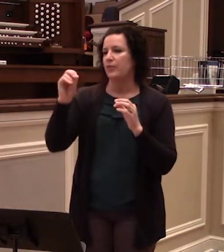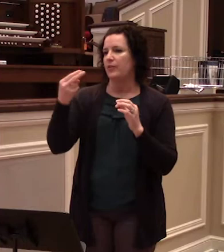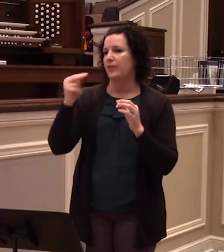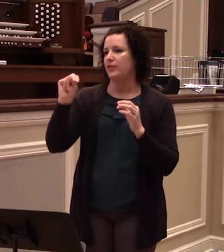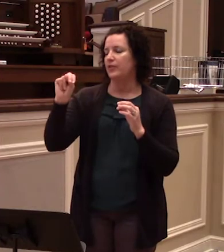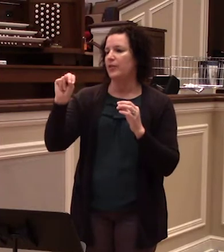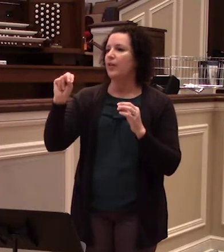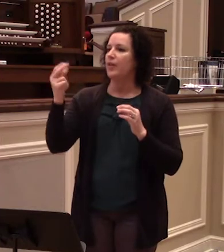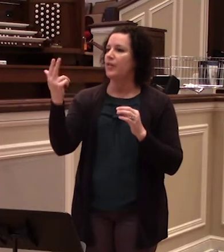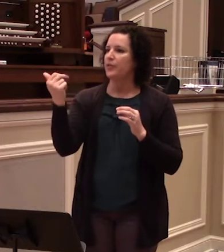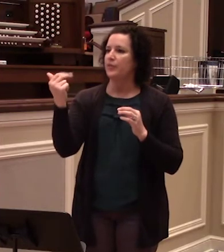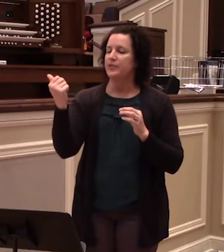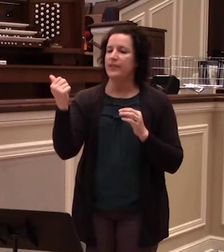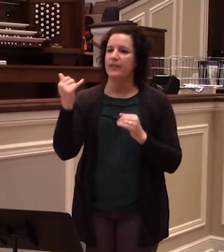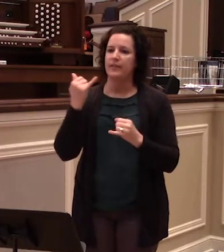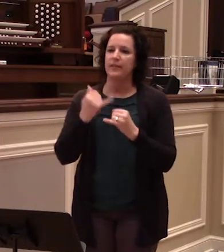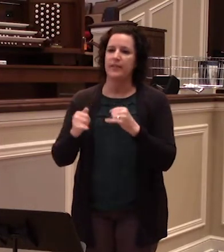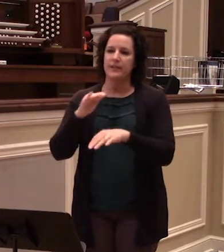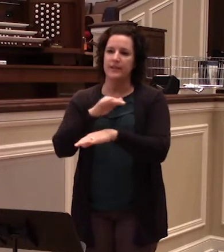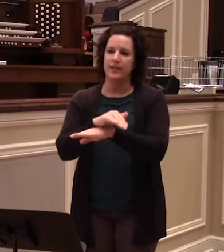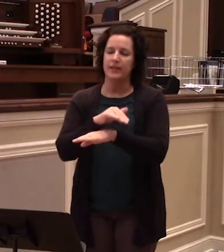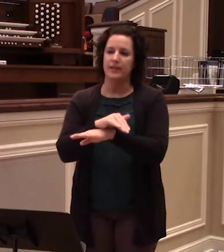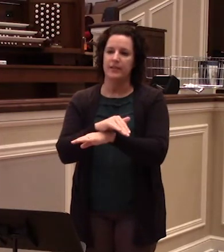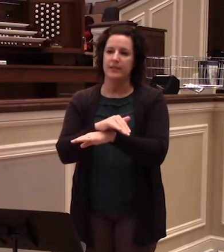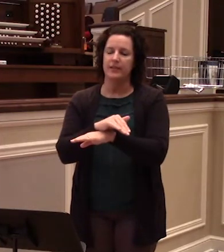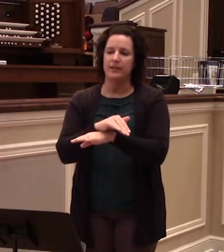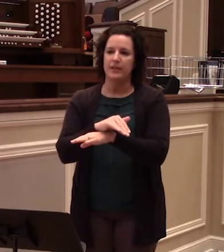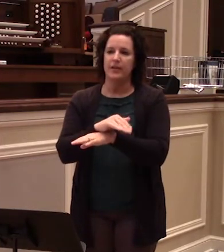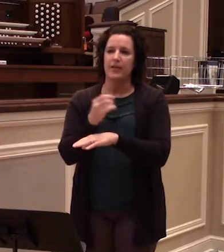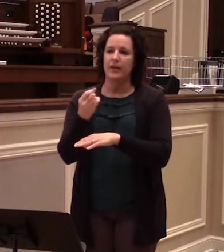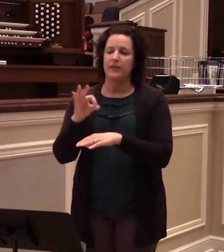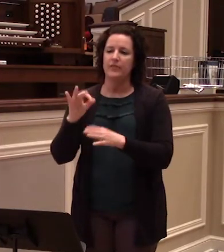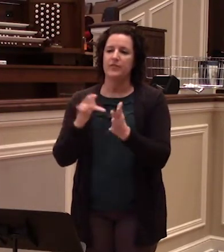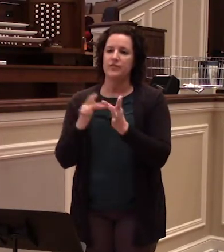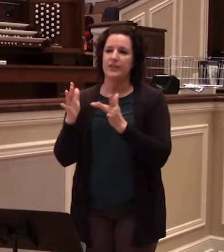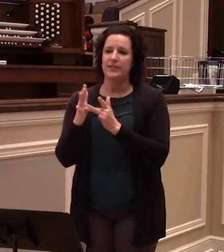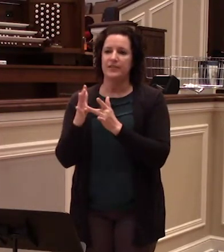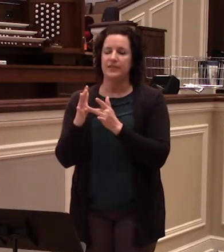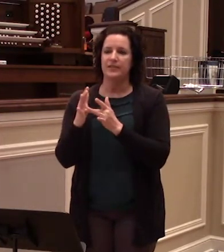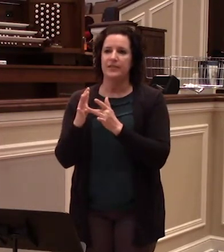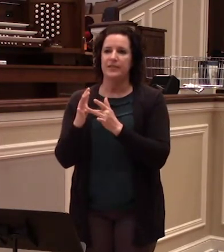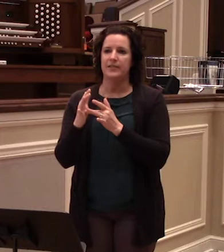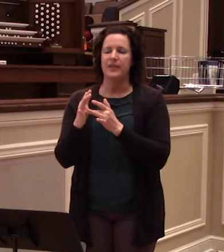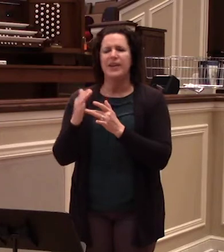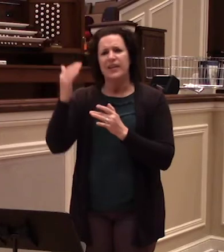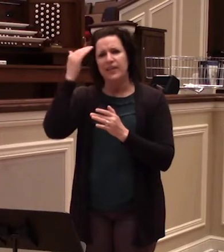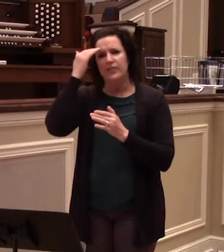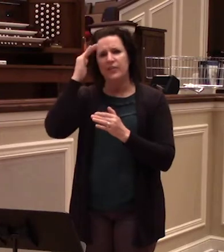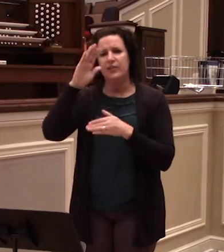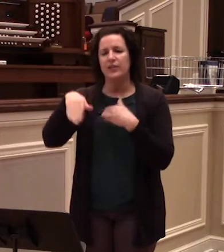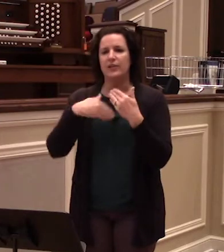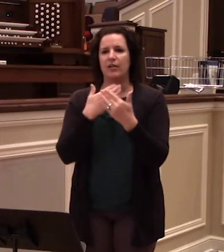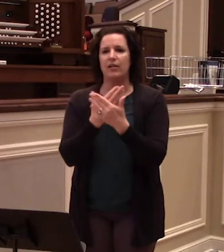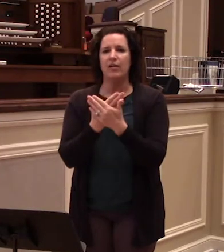this last night of Jesus's begins with a declaration that Jesus knew that all authority had been given to him,